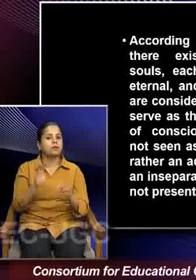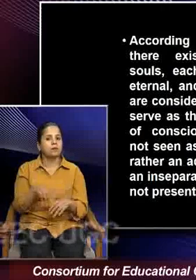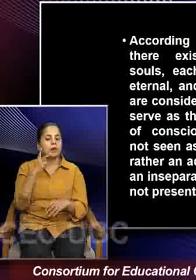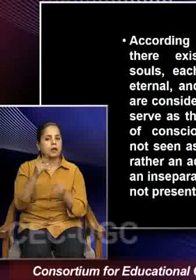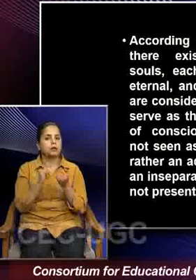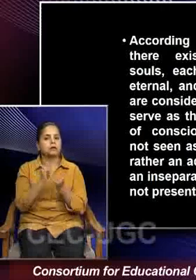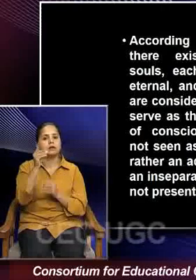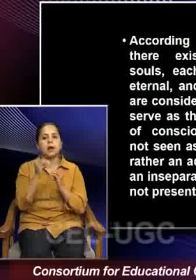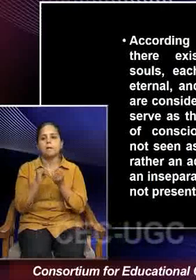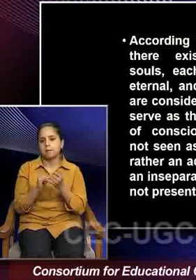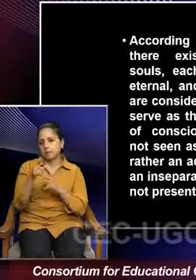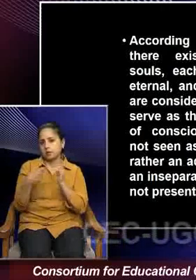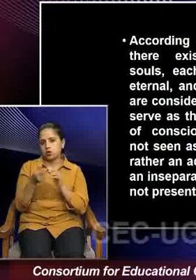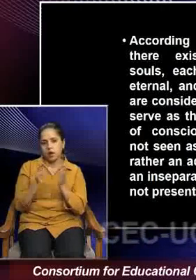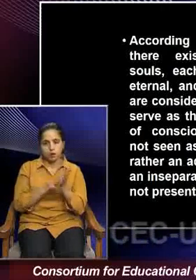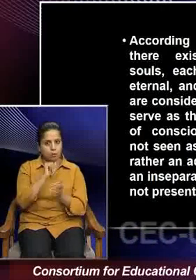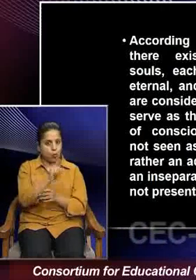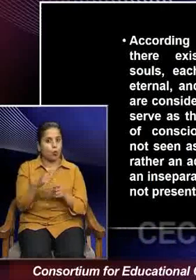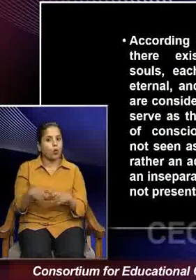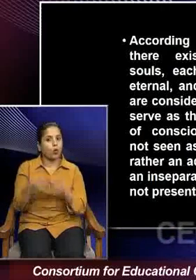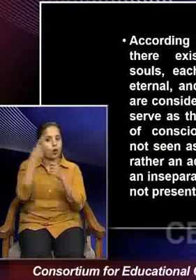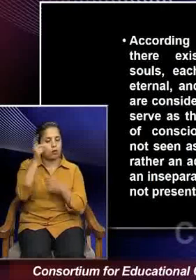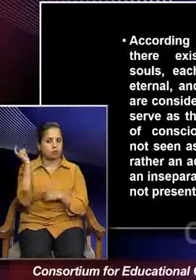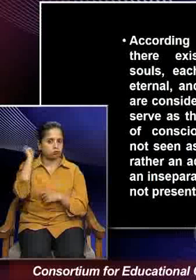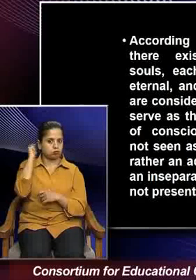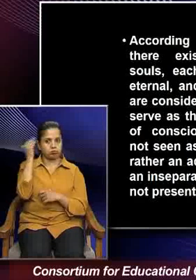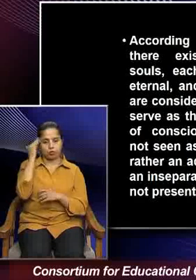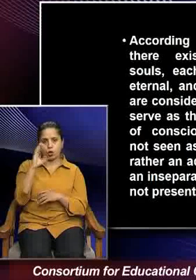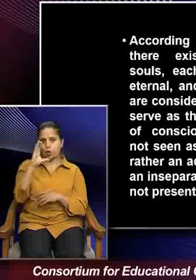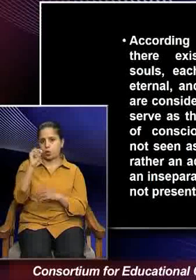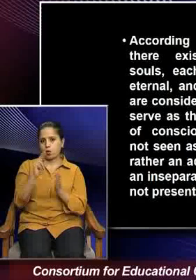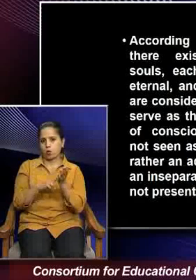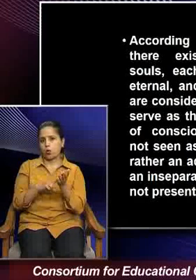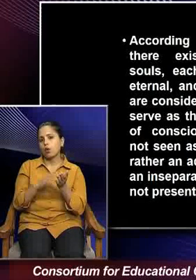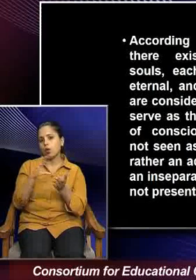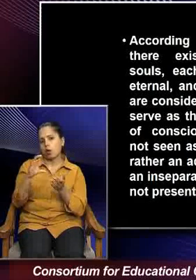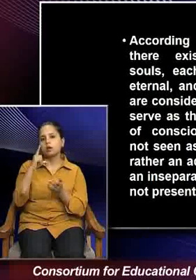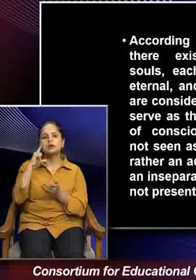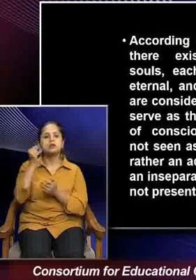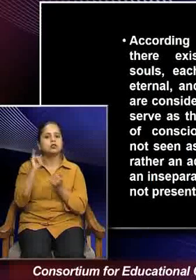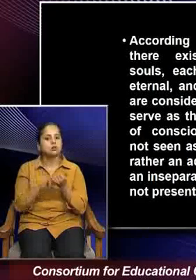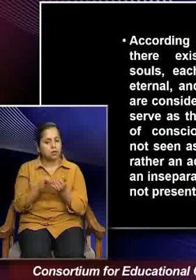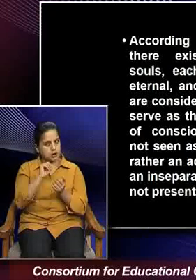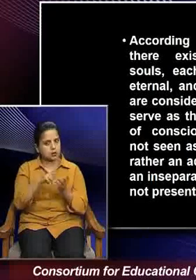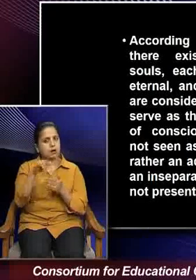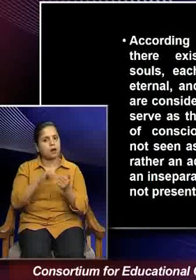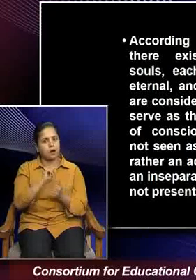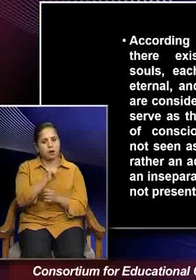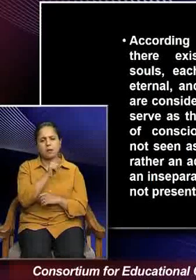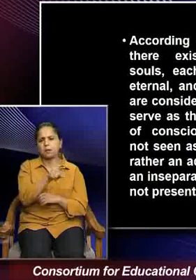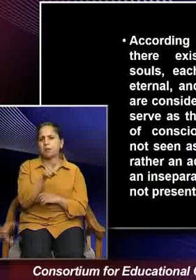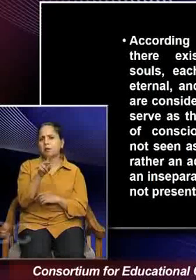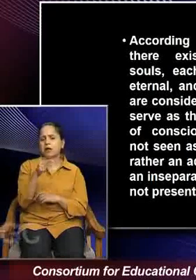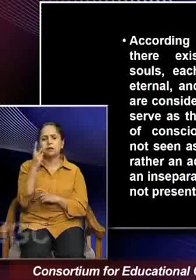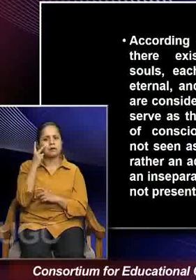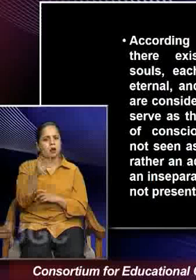substratum for the quality of consciousness. So, consciousness is not seen